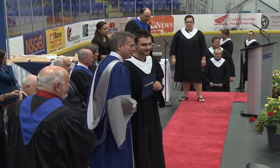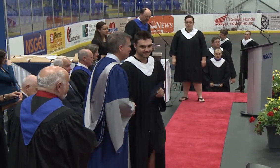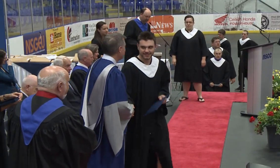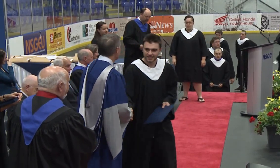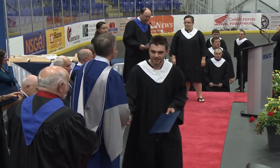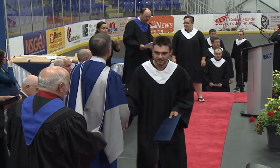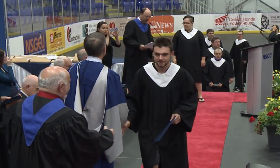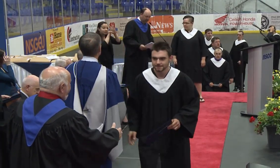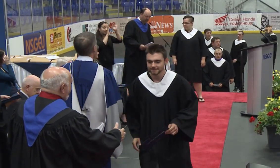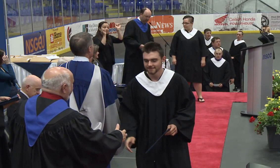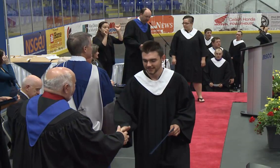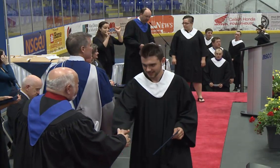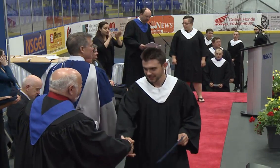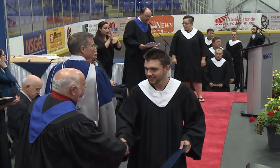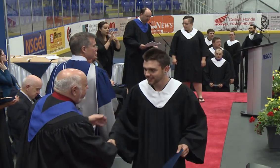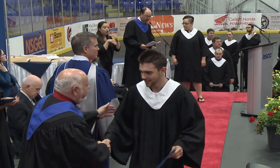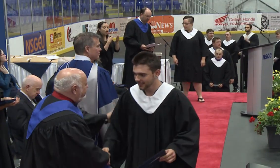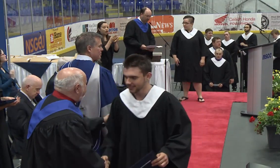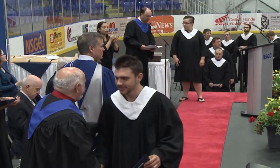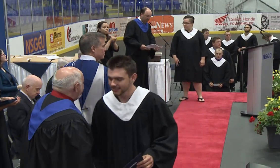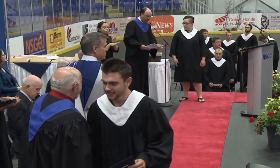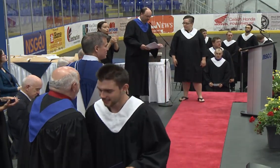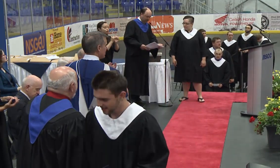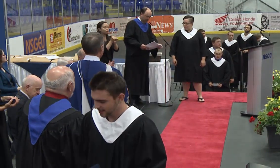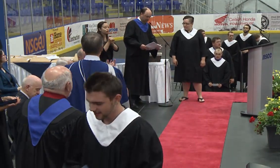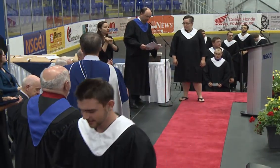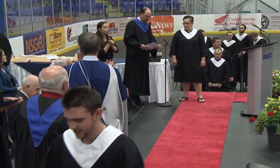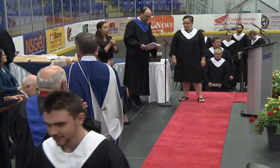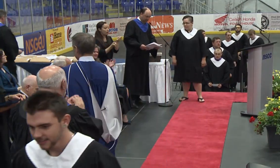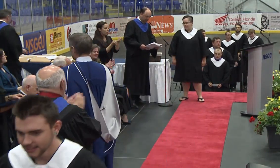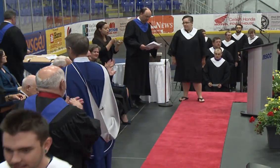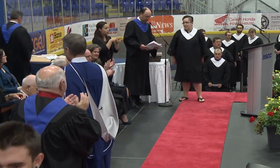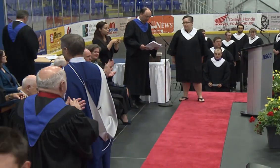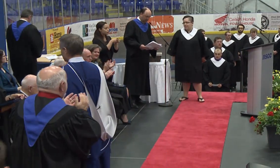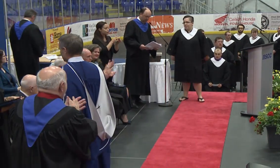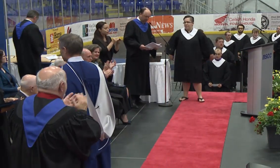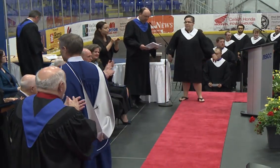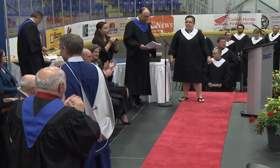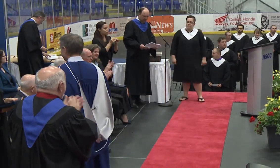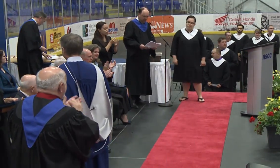Mr. President, to graduates in the Automotive Service and Repair Program.